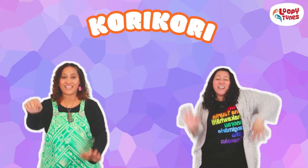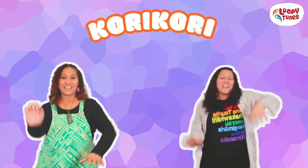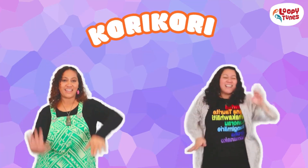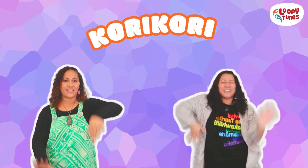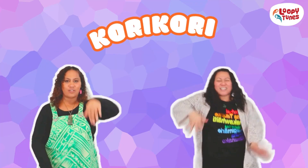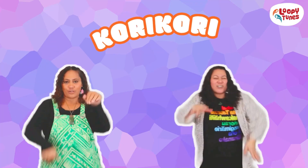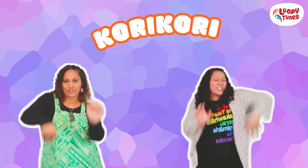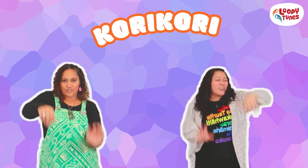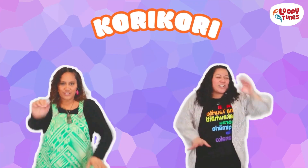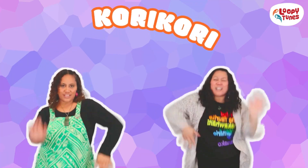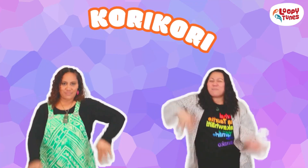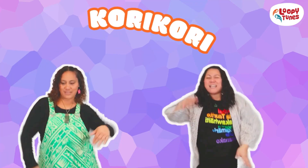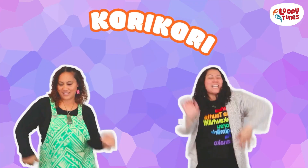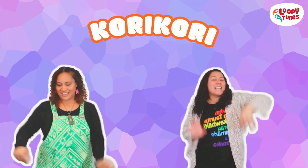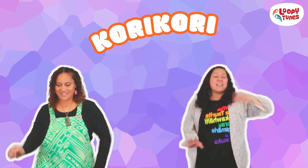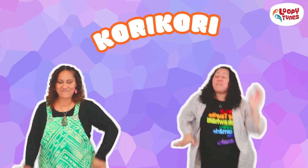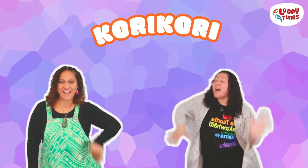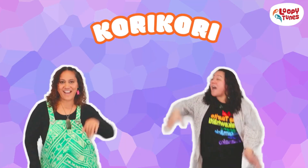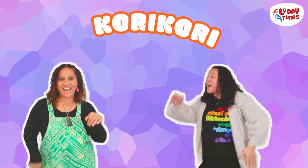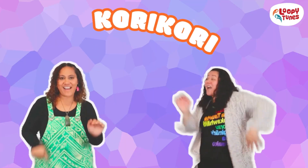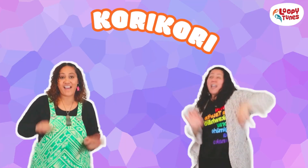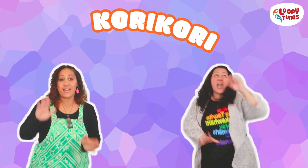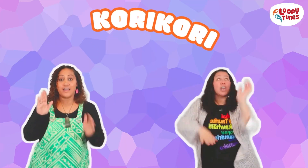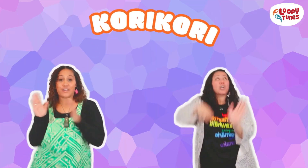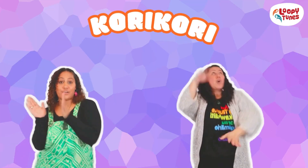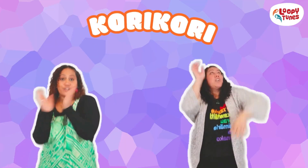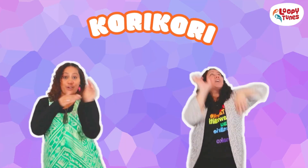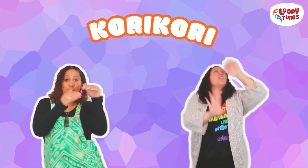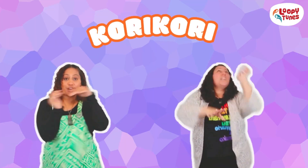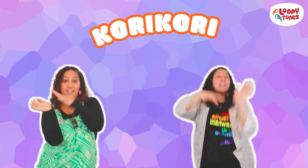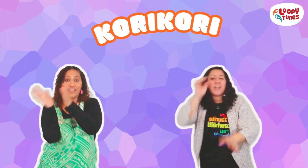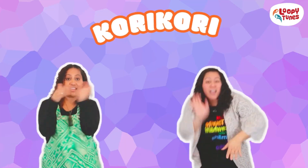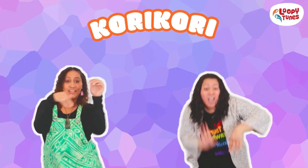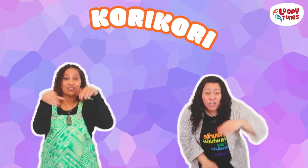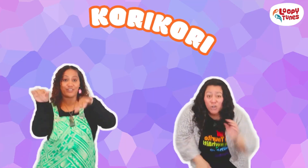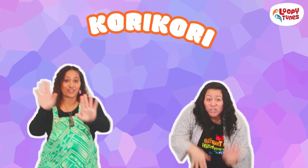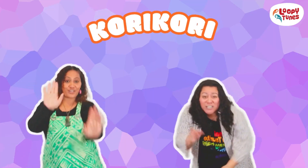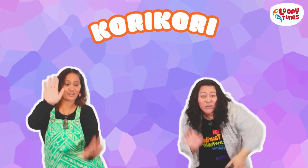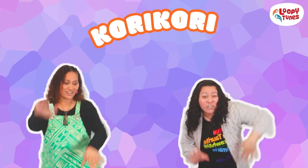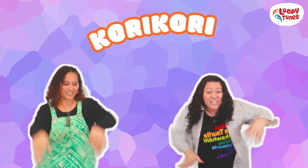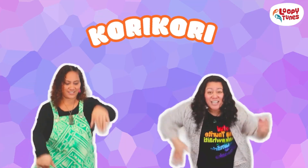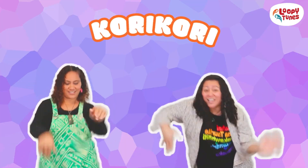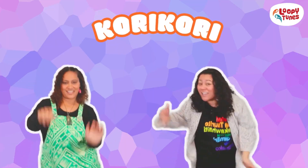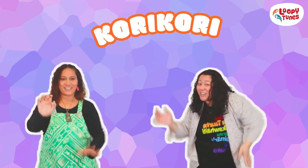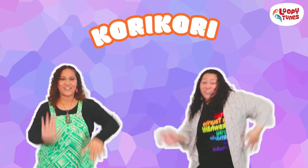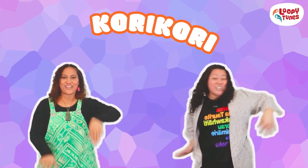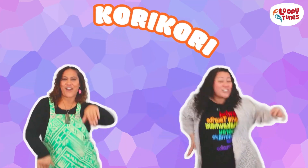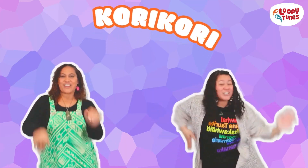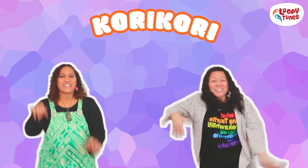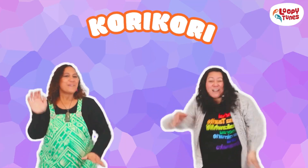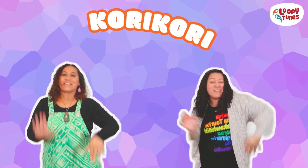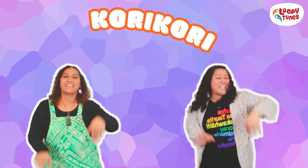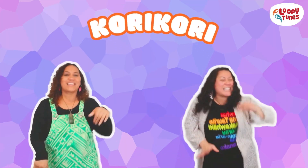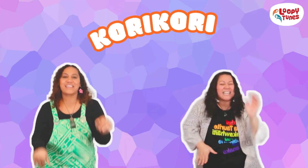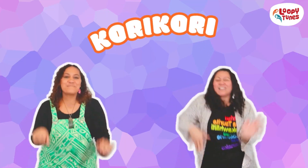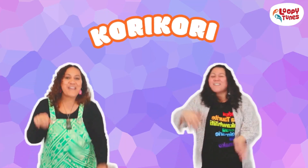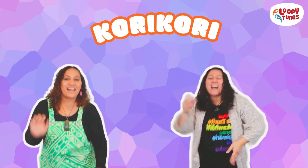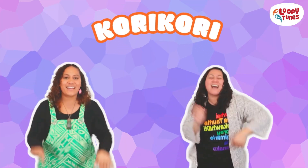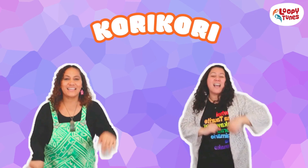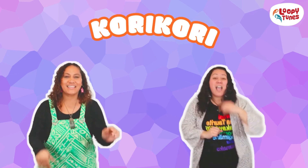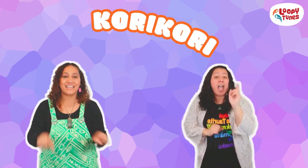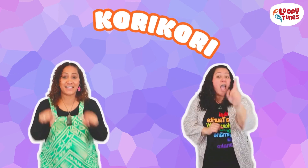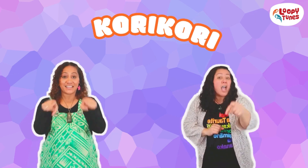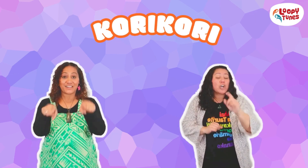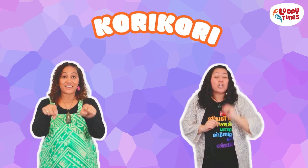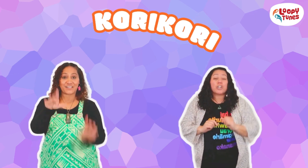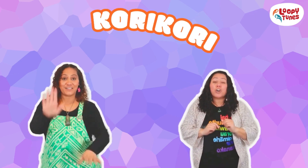korikori, korikori tamariki ma. Korikori, korikori, korikori tamariki